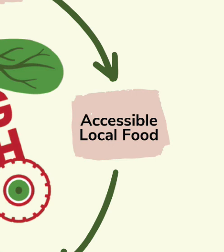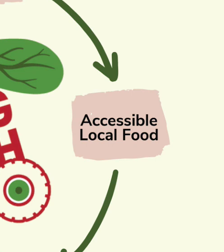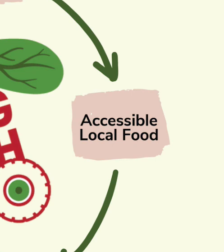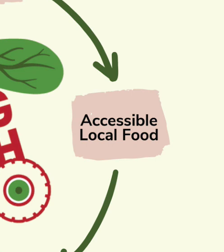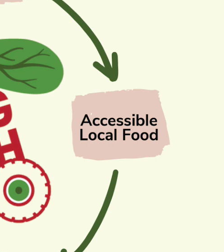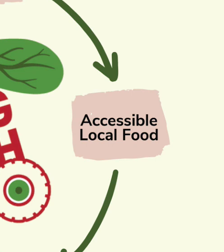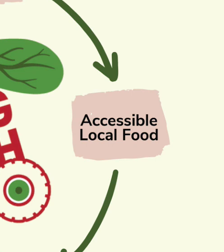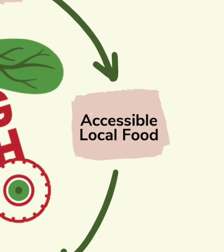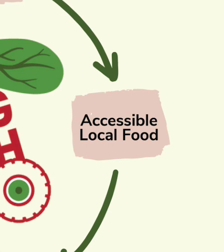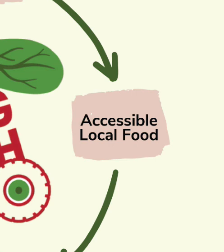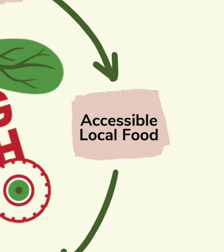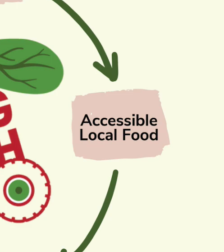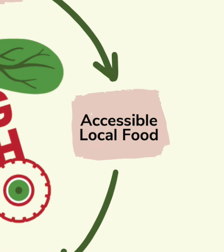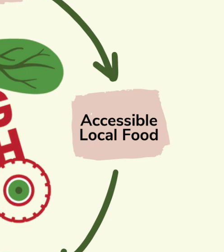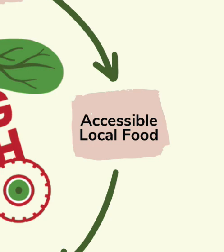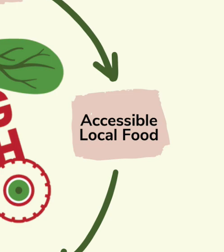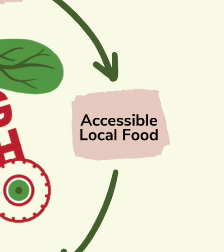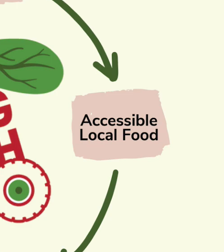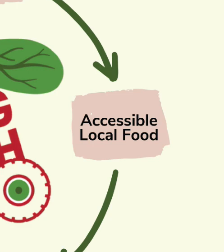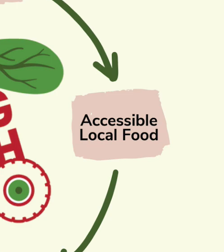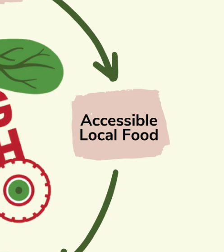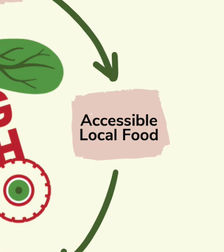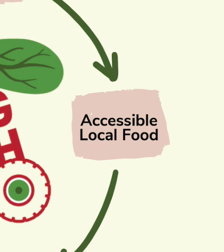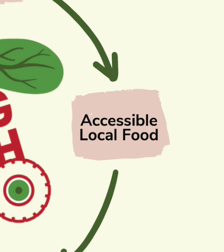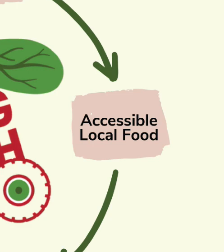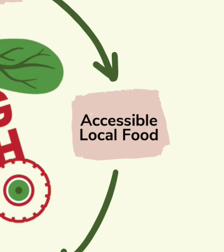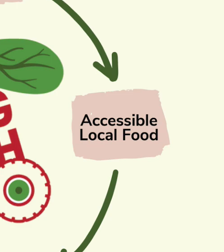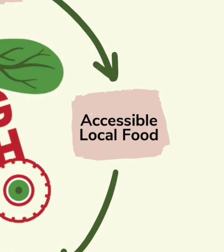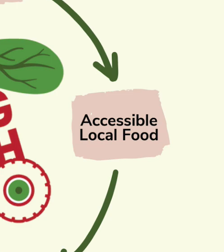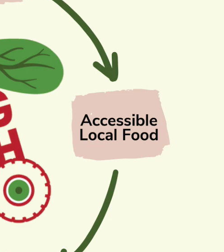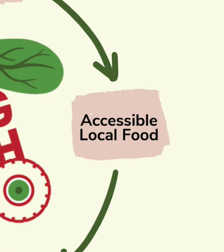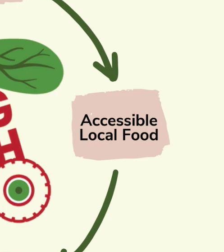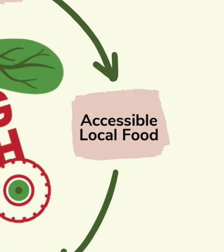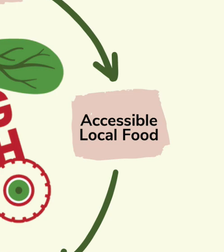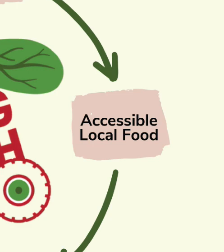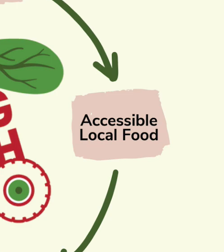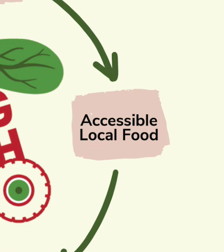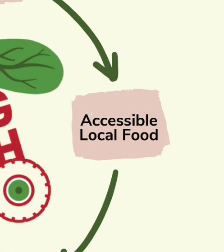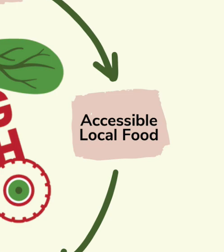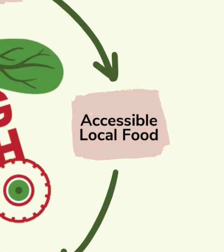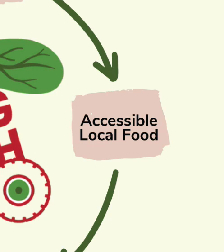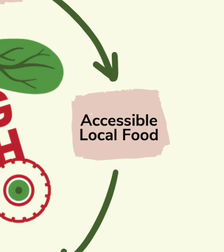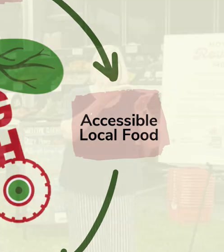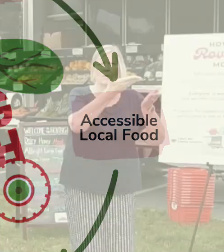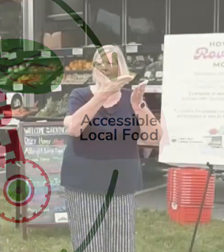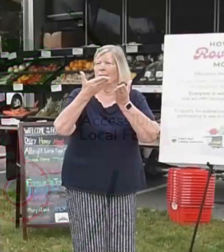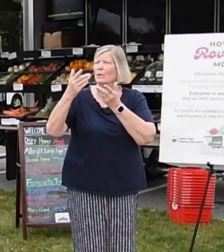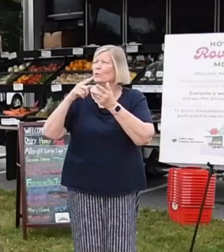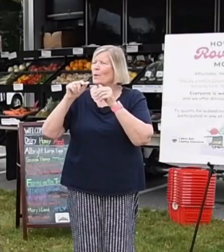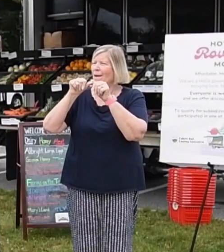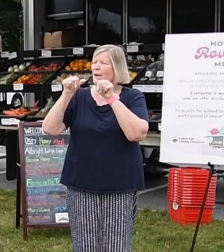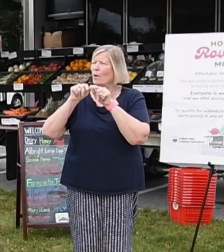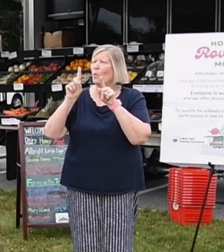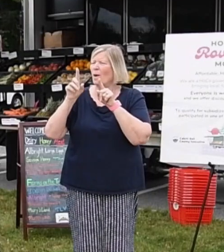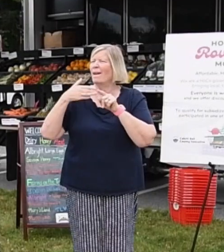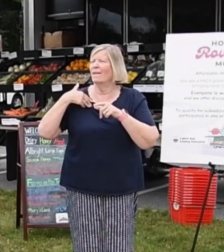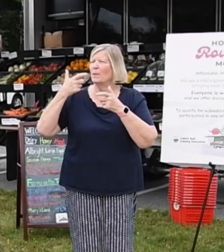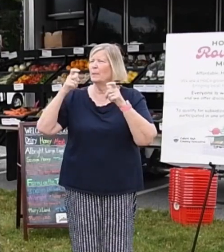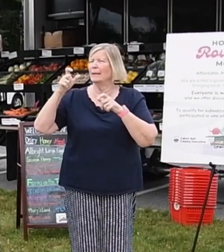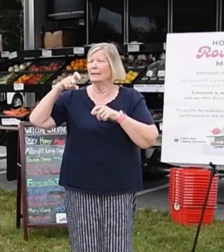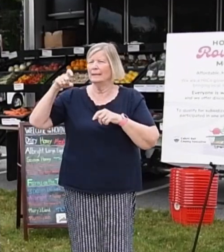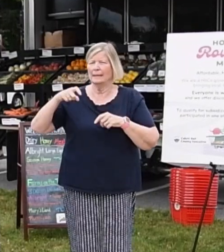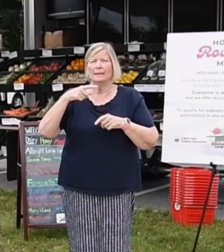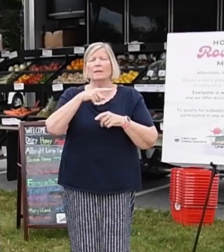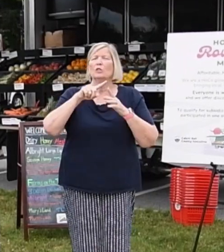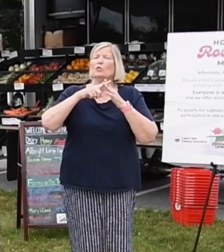farms and bring it to Howard County families, particularly in the areas with greatest need. The Roving Radish began as a meal